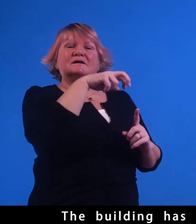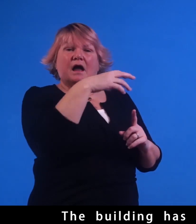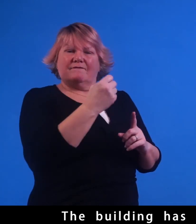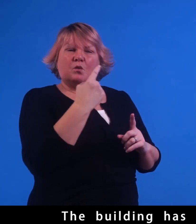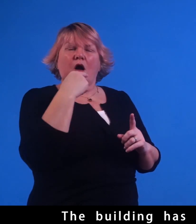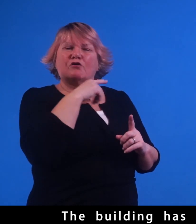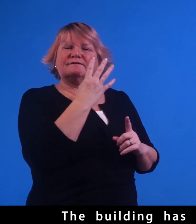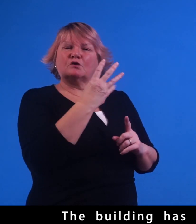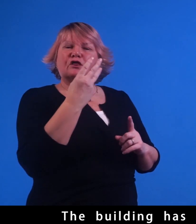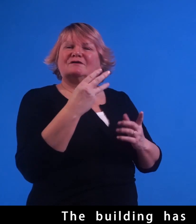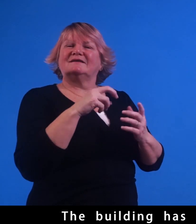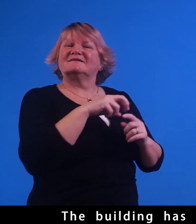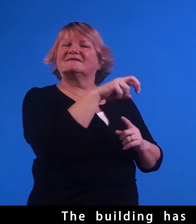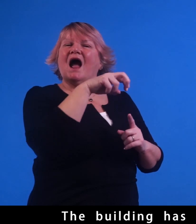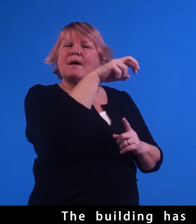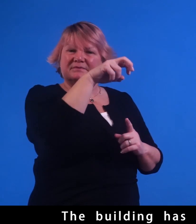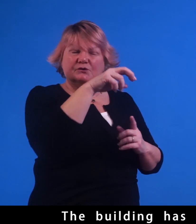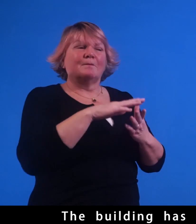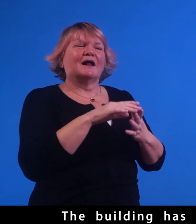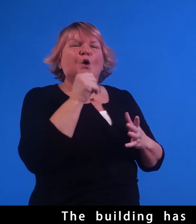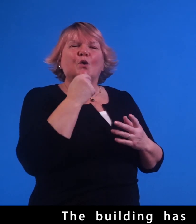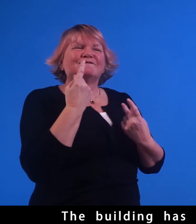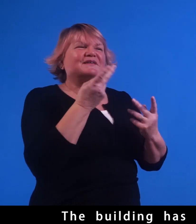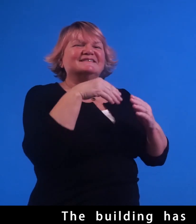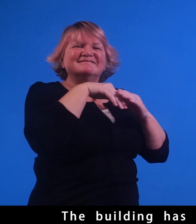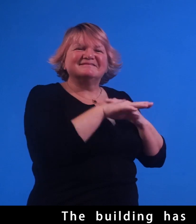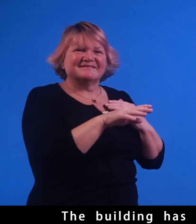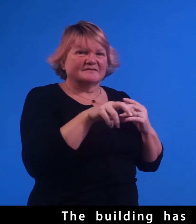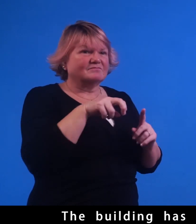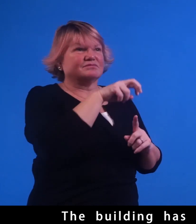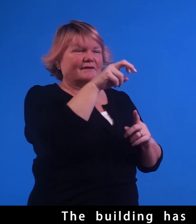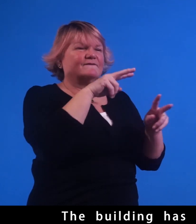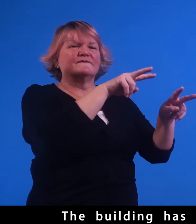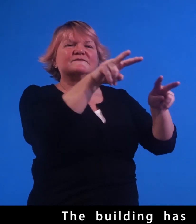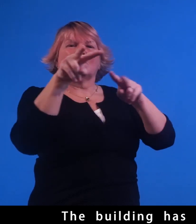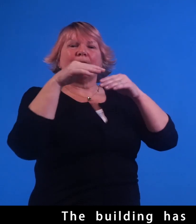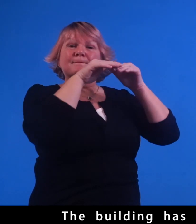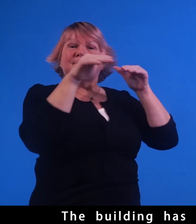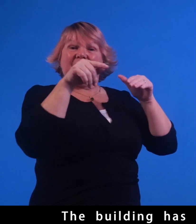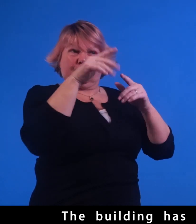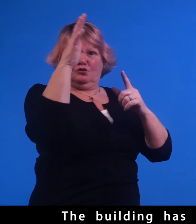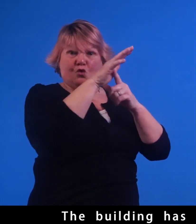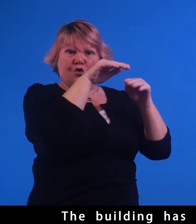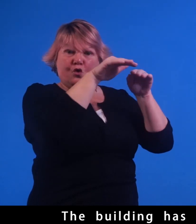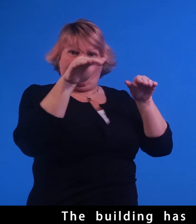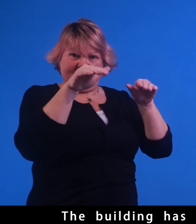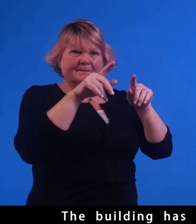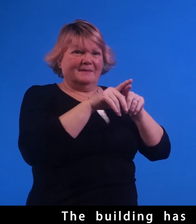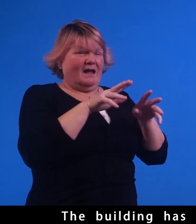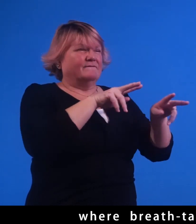The building has 143 steps to take visitors up to a viewing platform at the top,